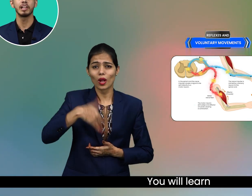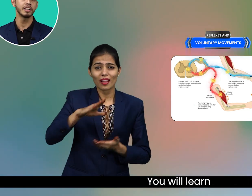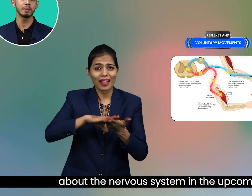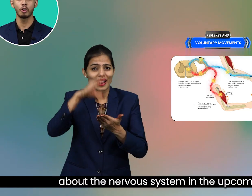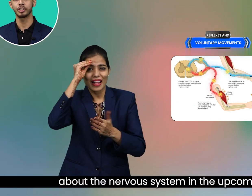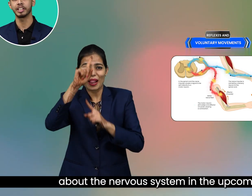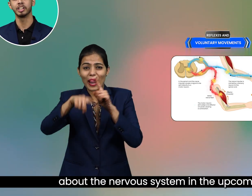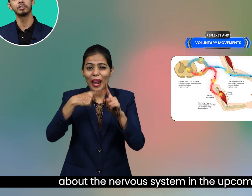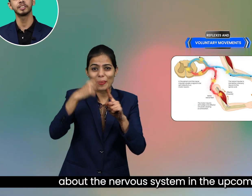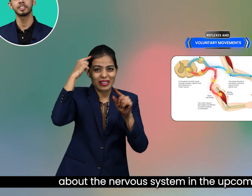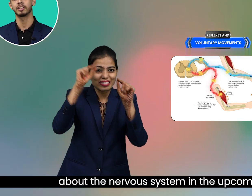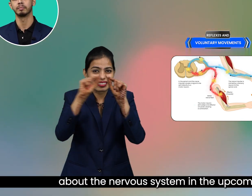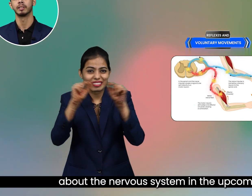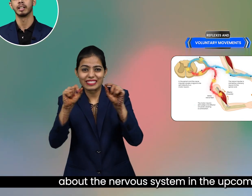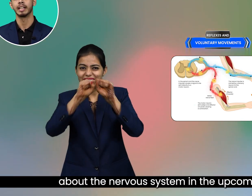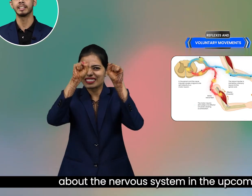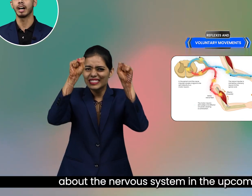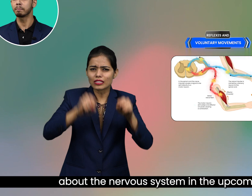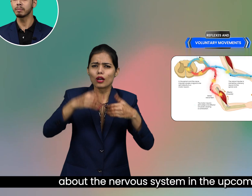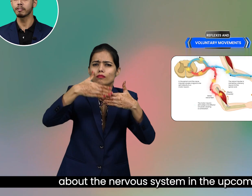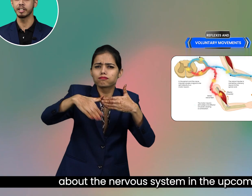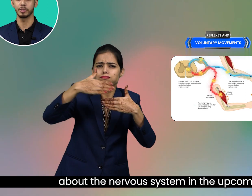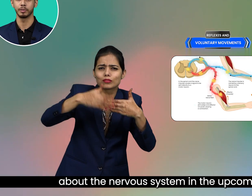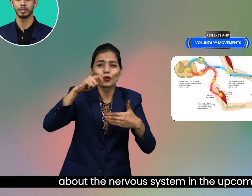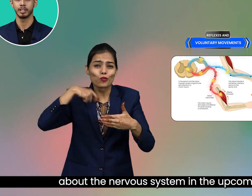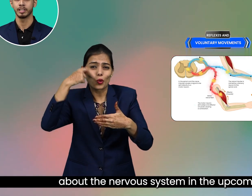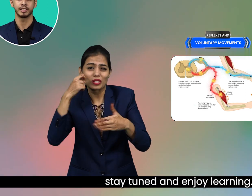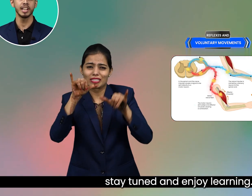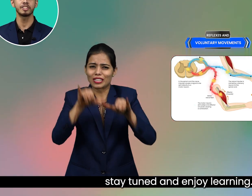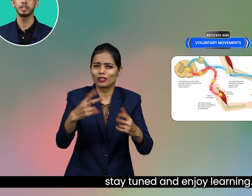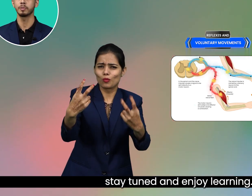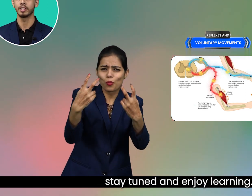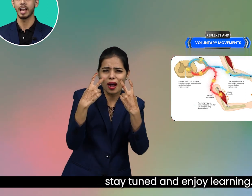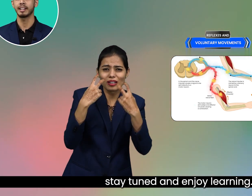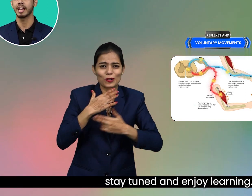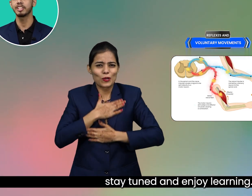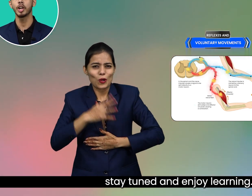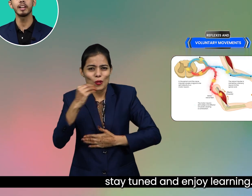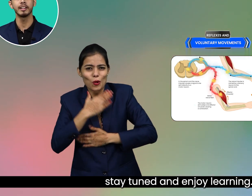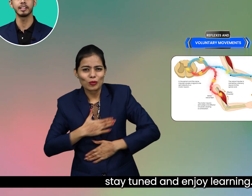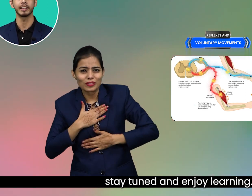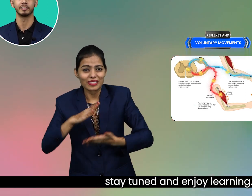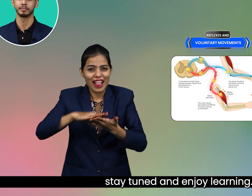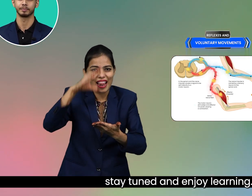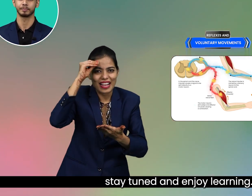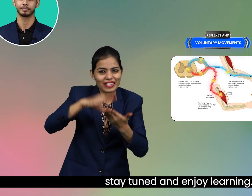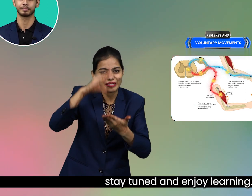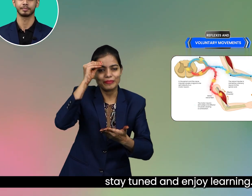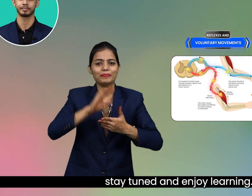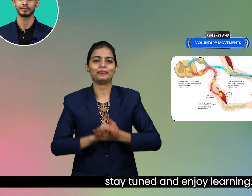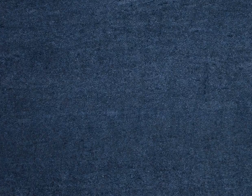You will learn about the nervous system in the upcoming video. Stay tuned and enjoy learning.